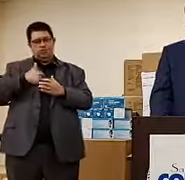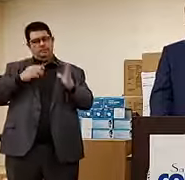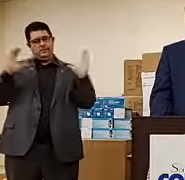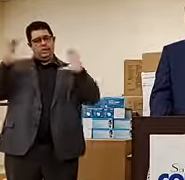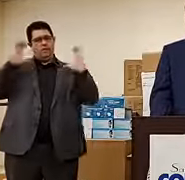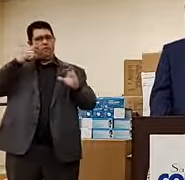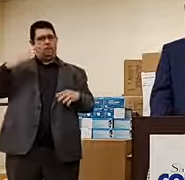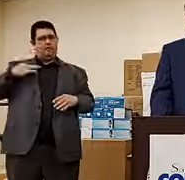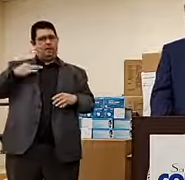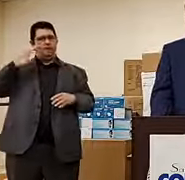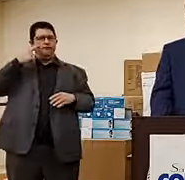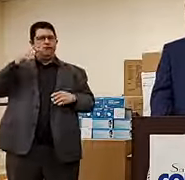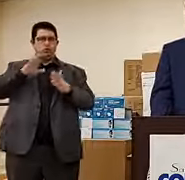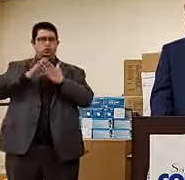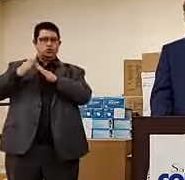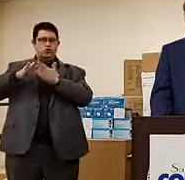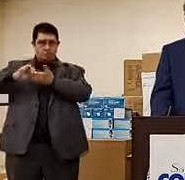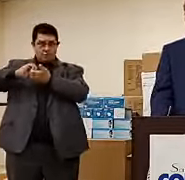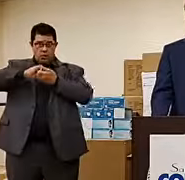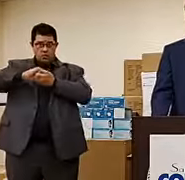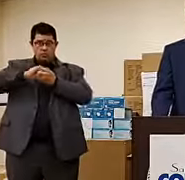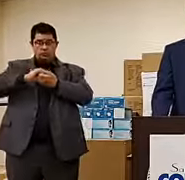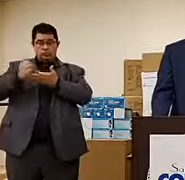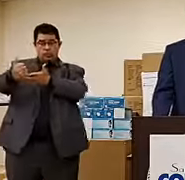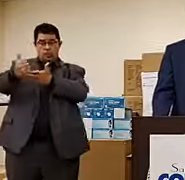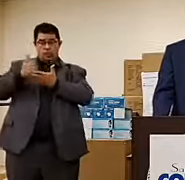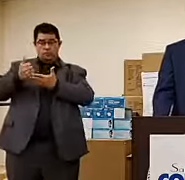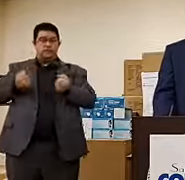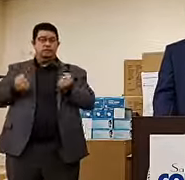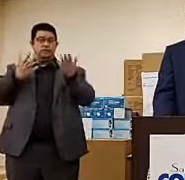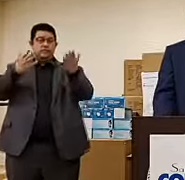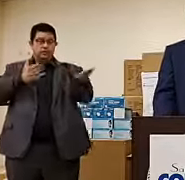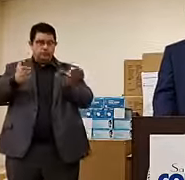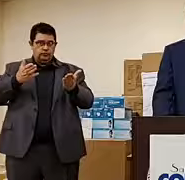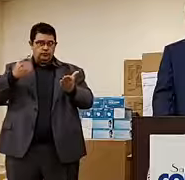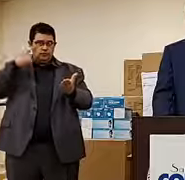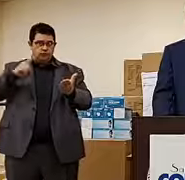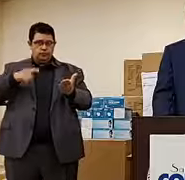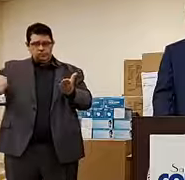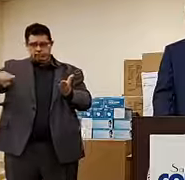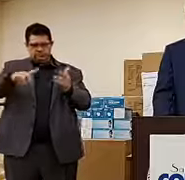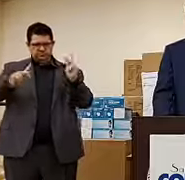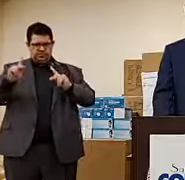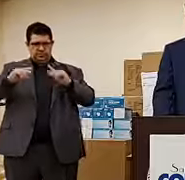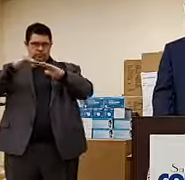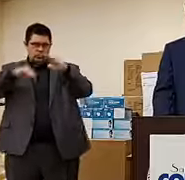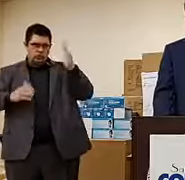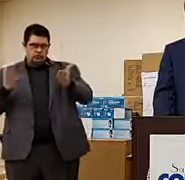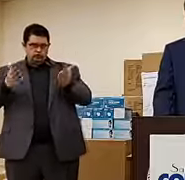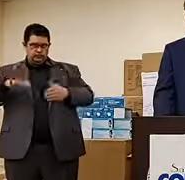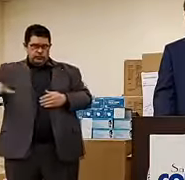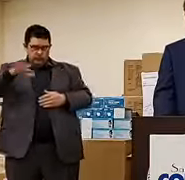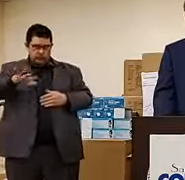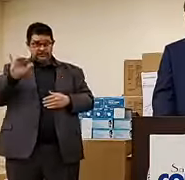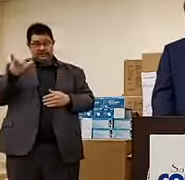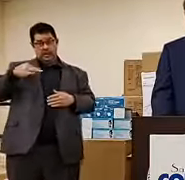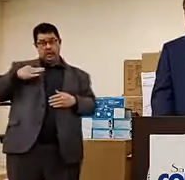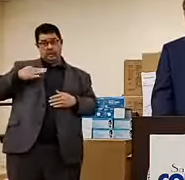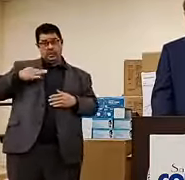community partners who can help us provide these services to our residents in underserved areas. And those applications will be available